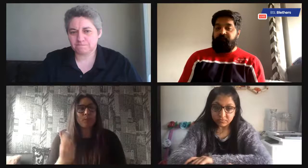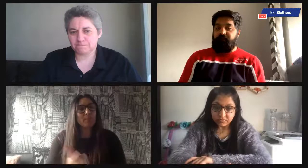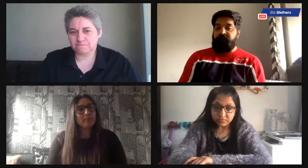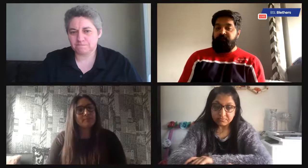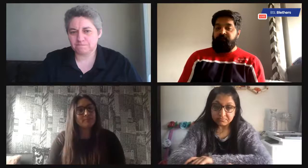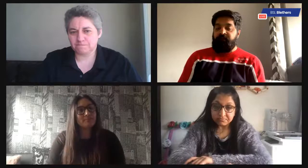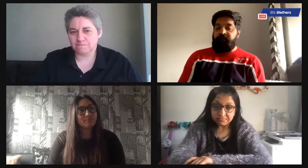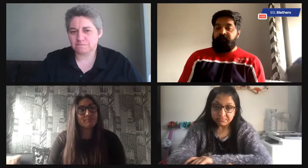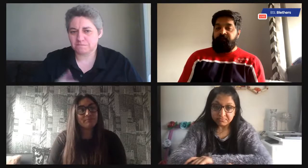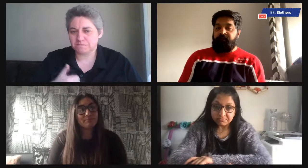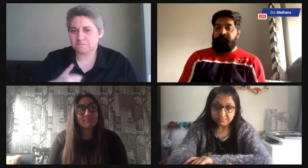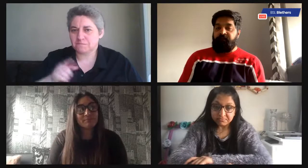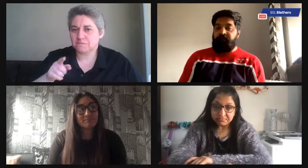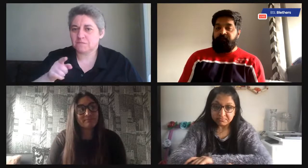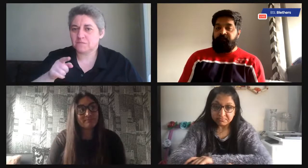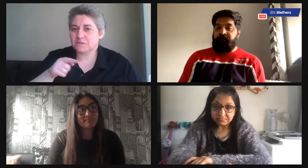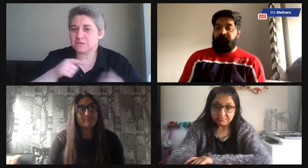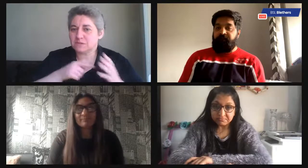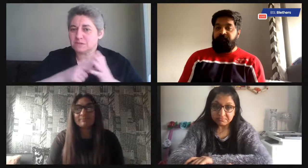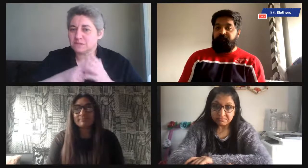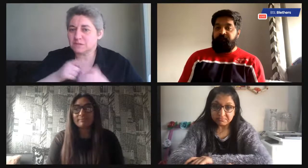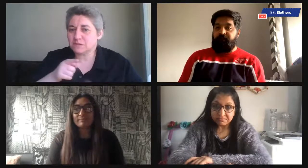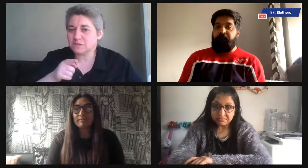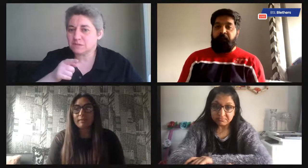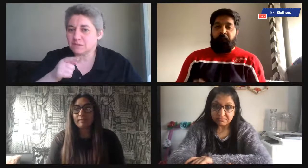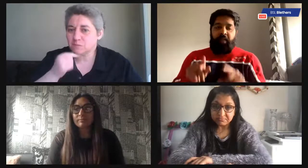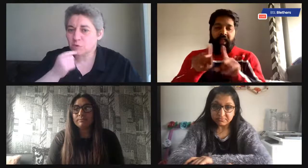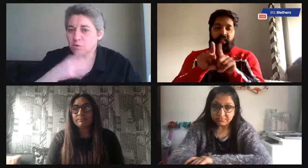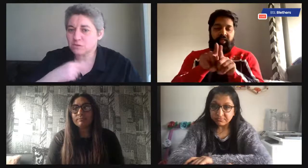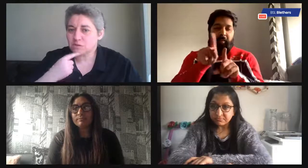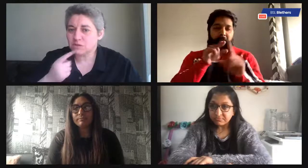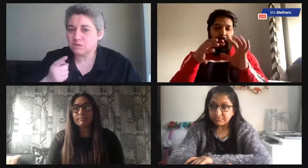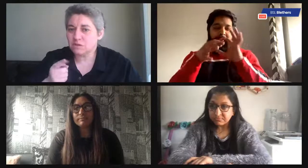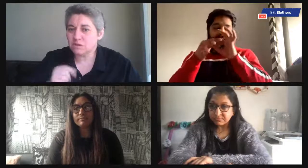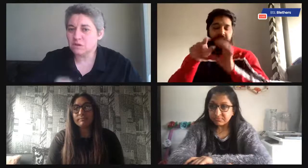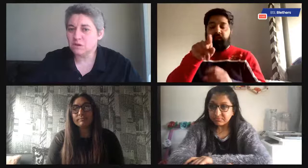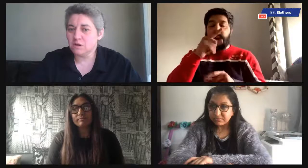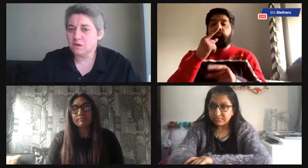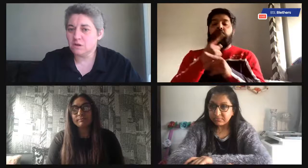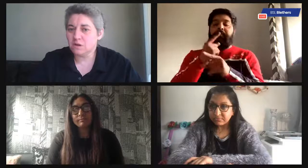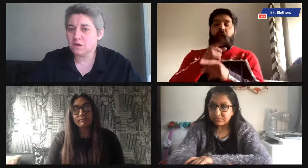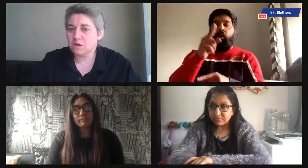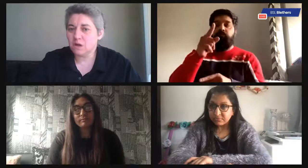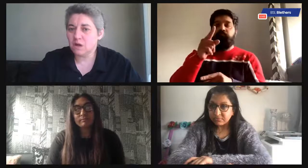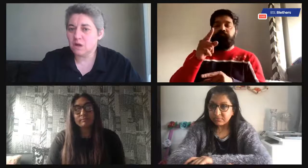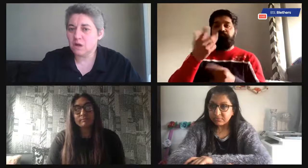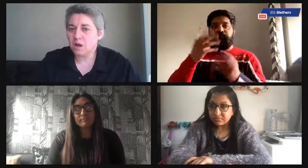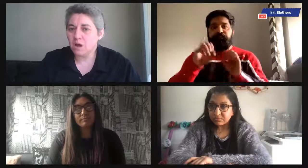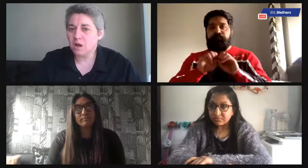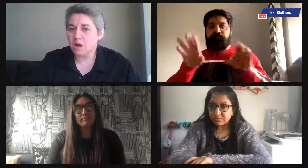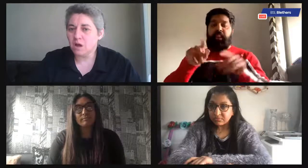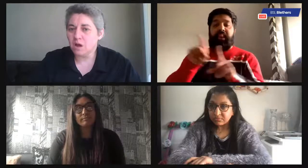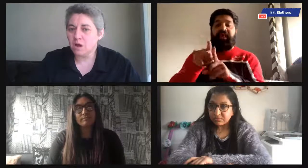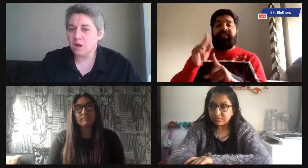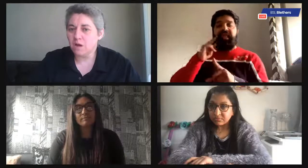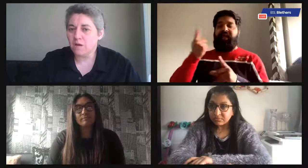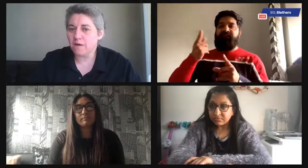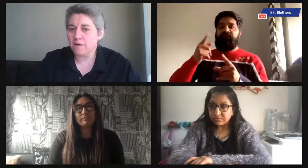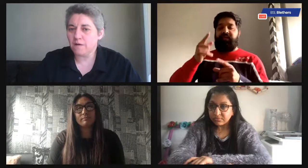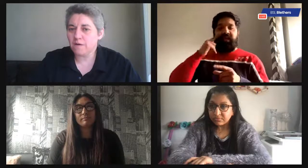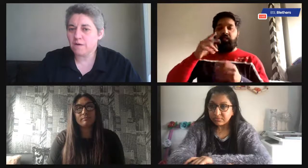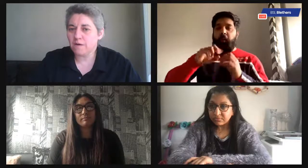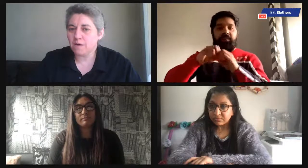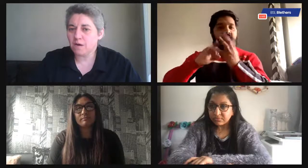been a barrier to them. So we know that, so we can empathise and support. To see, yeah, just going back to